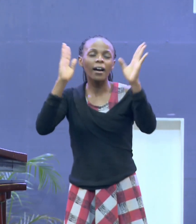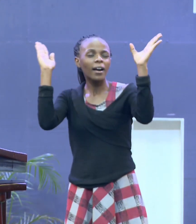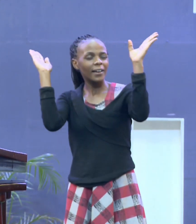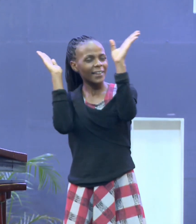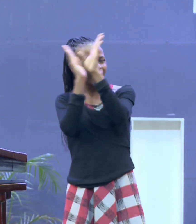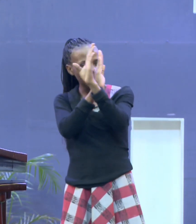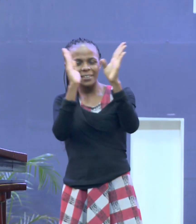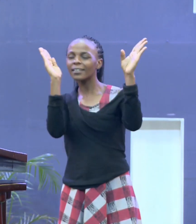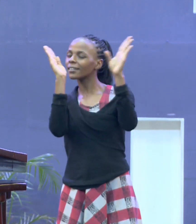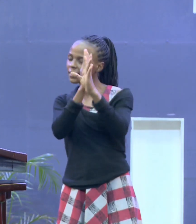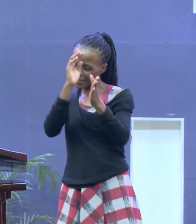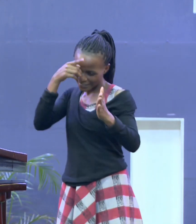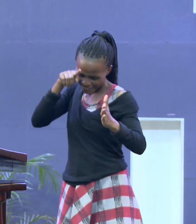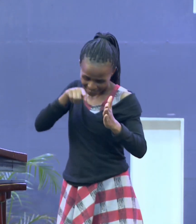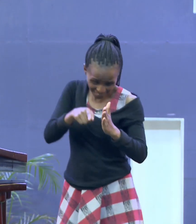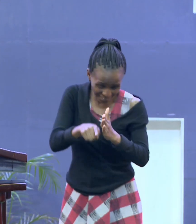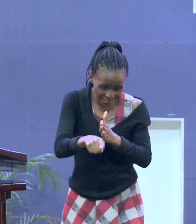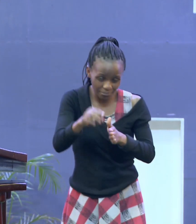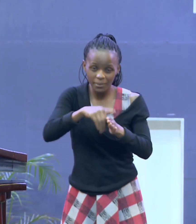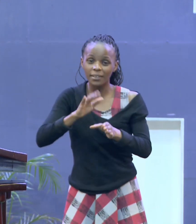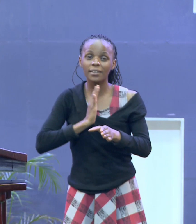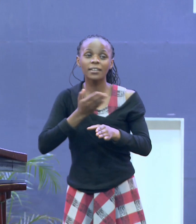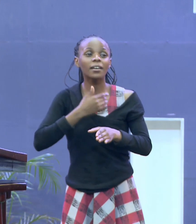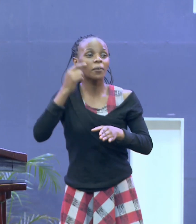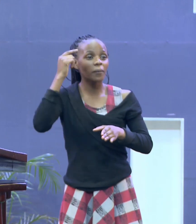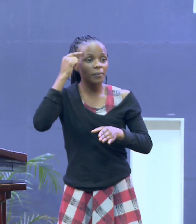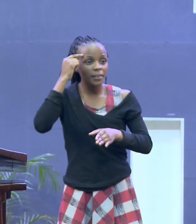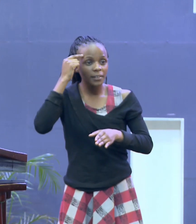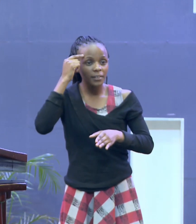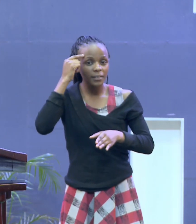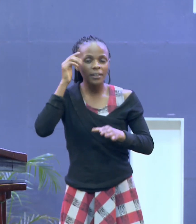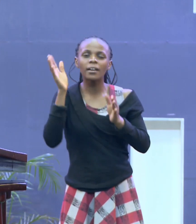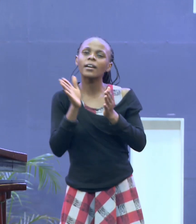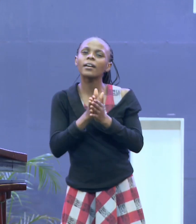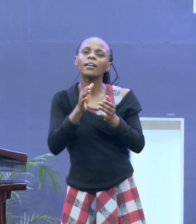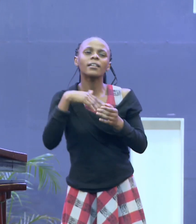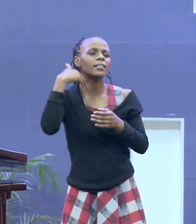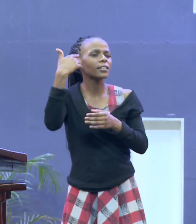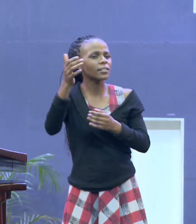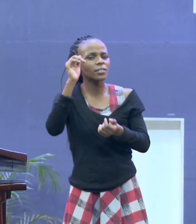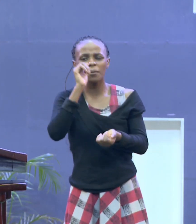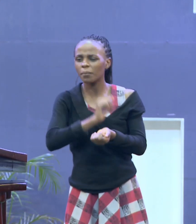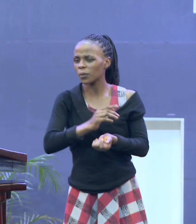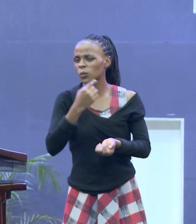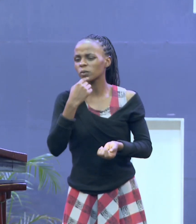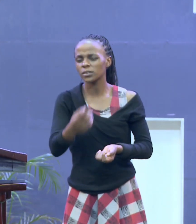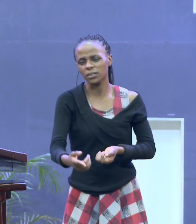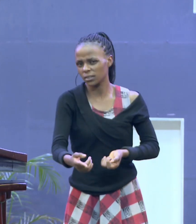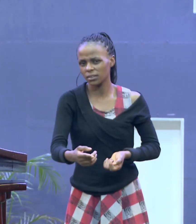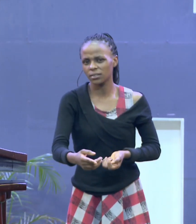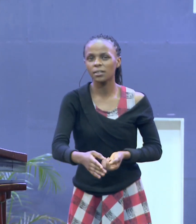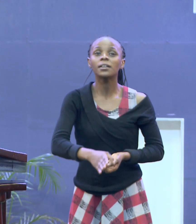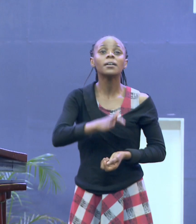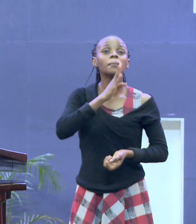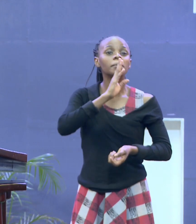within our minds. Eze zikwekeddwa buziba mu ndowooza zaffe. And then apostle says, be ye